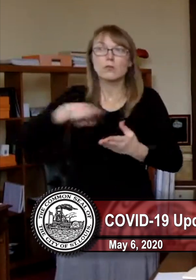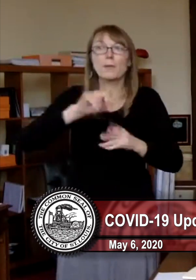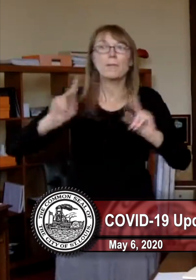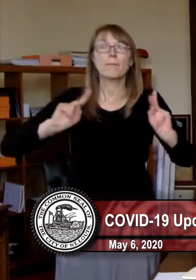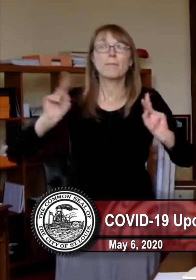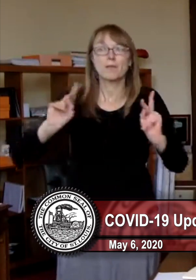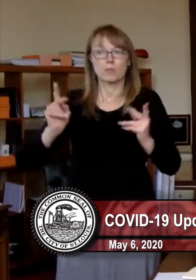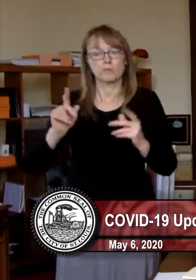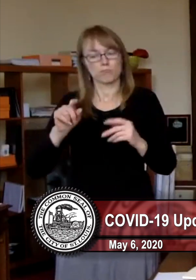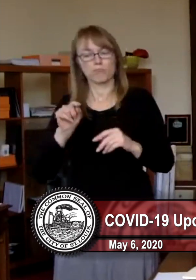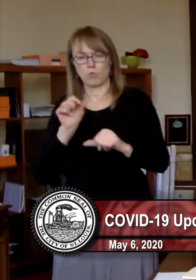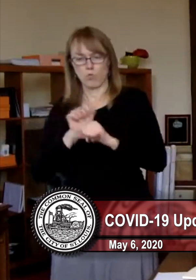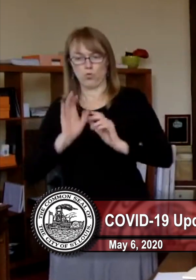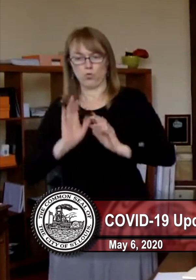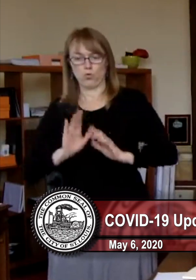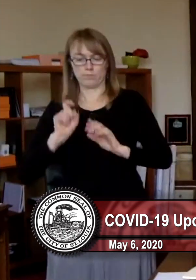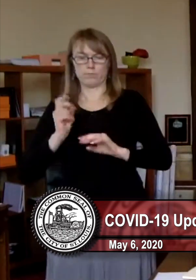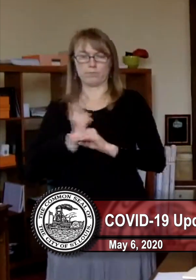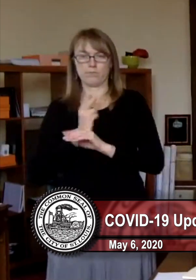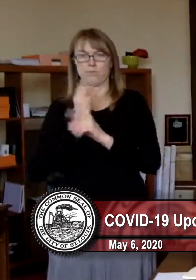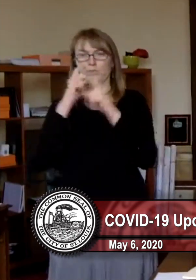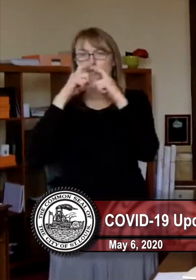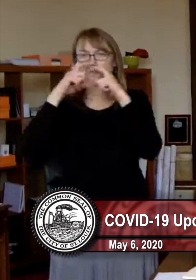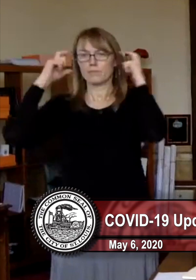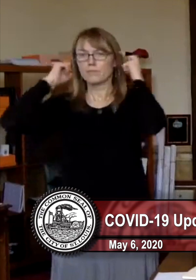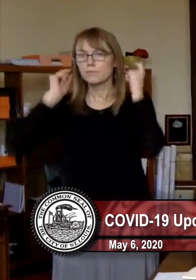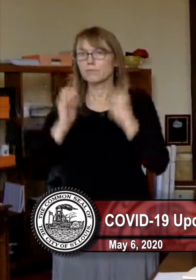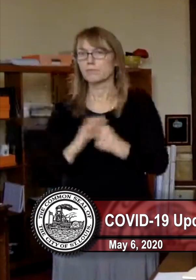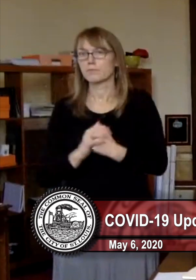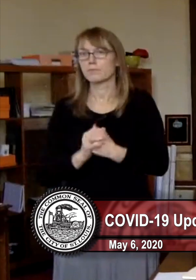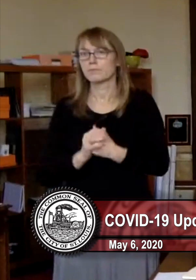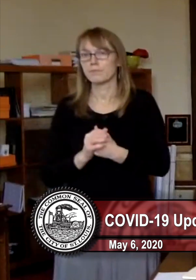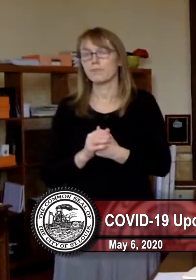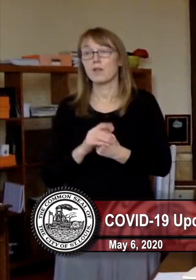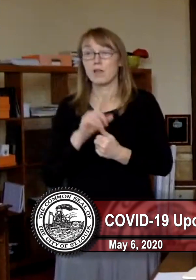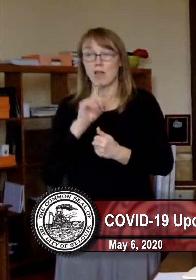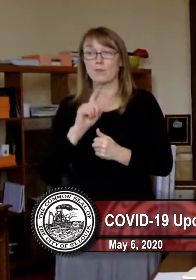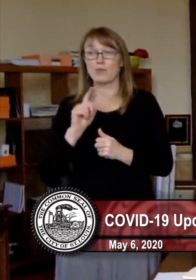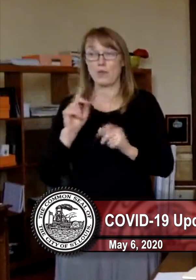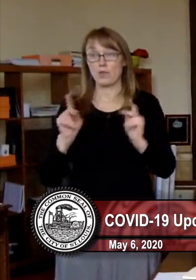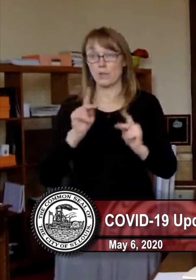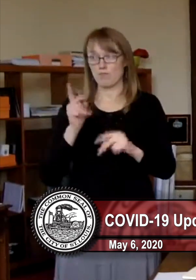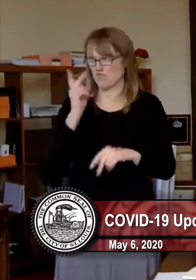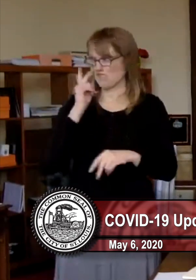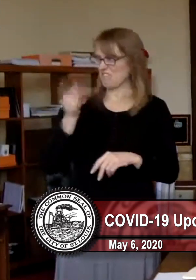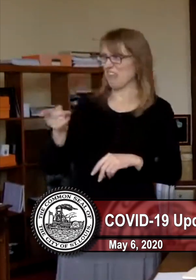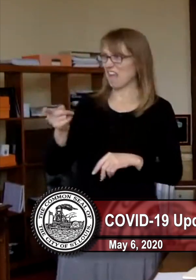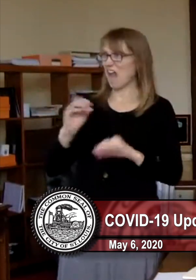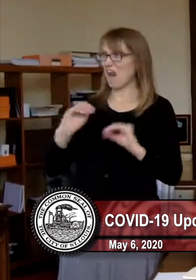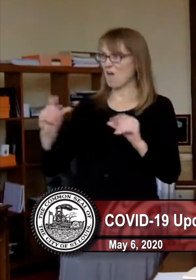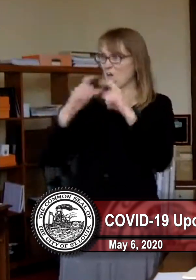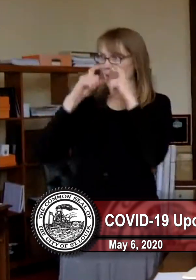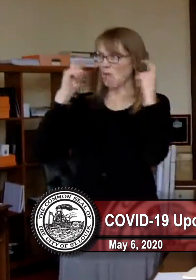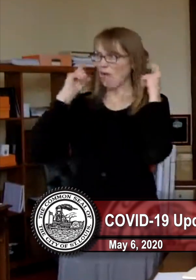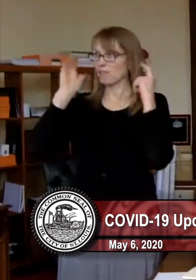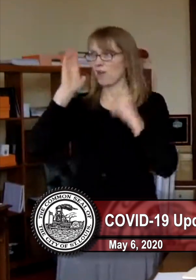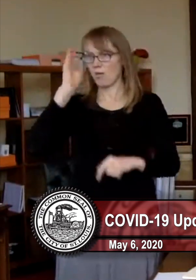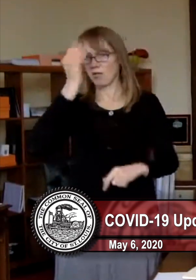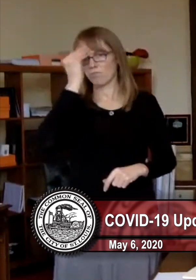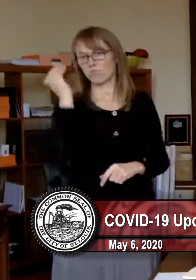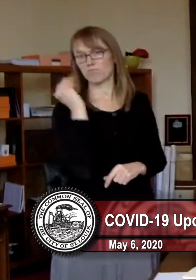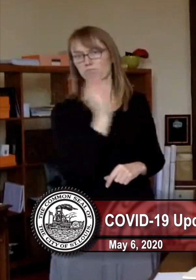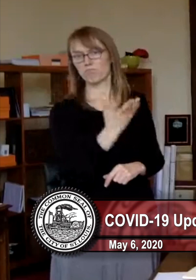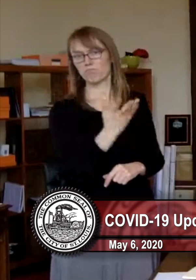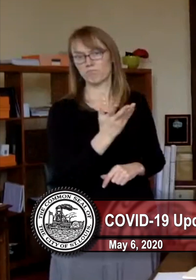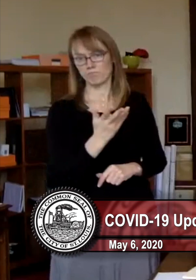I'm sure the public will weigh in that if that's not the case. Where I go, I mean, I haven't been that many places, but the grocery